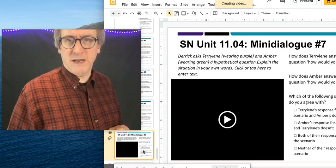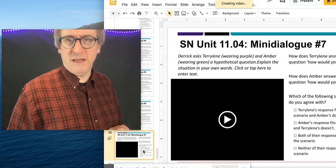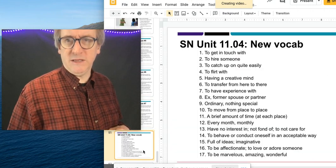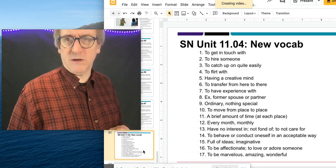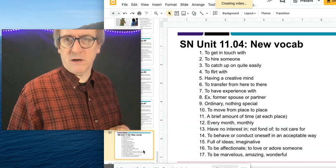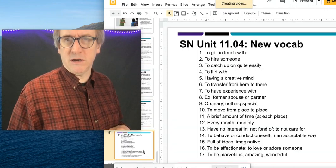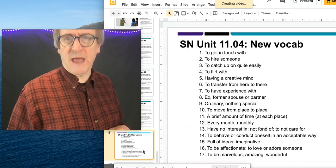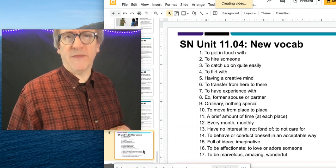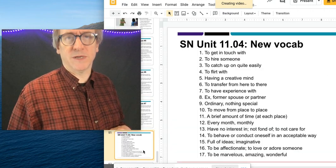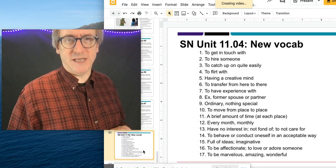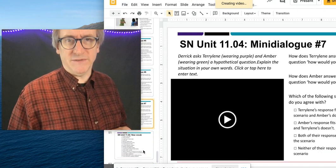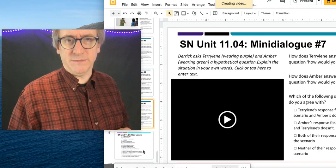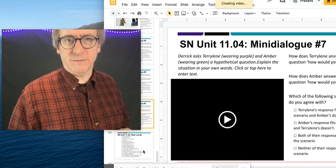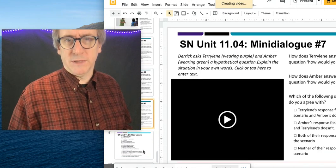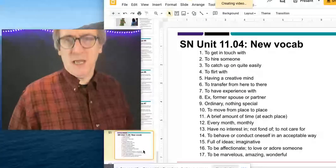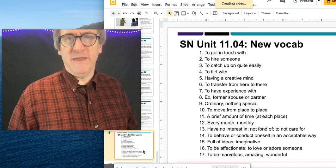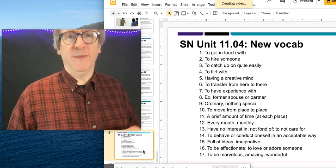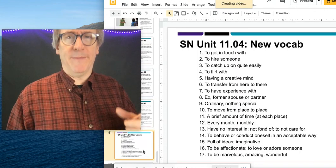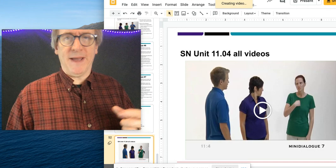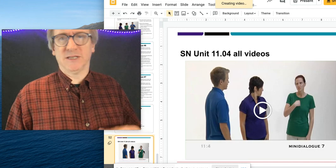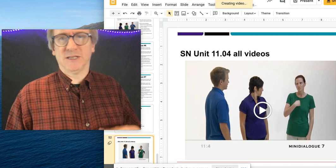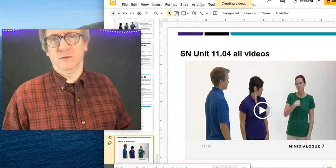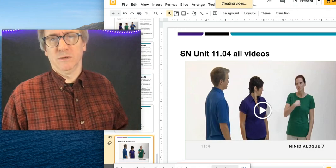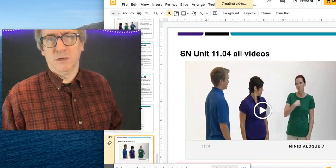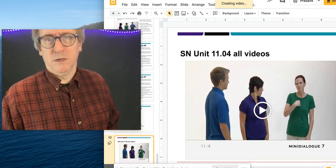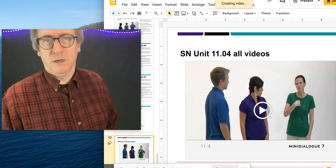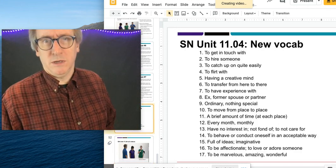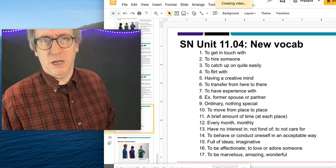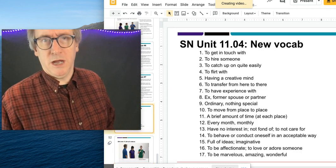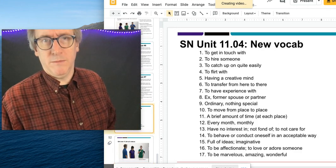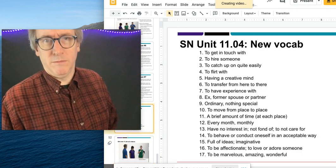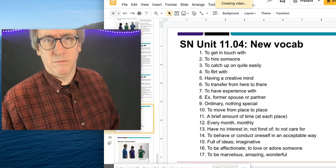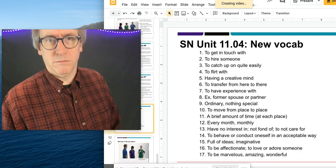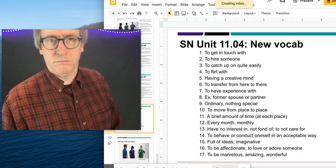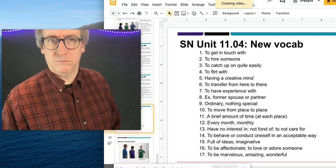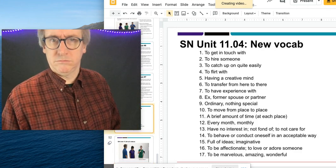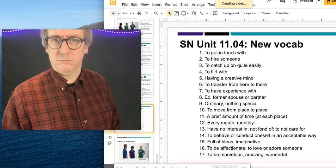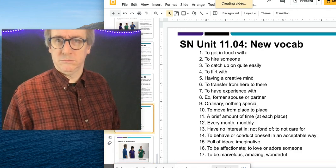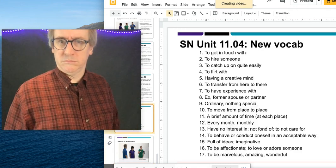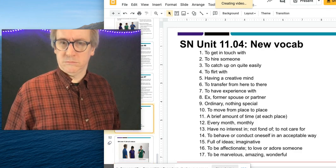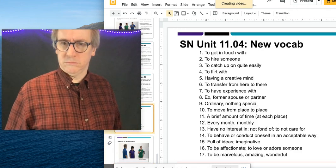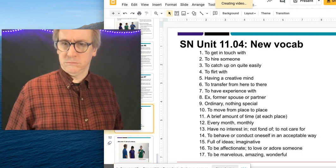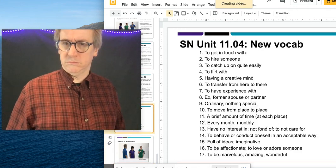And I think there were 7. And then we get back to